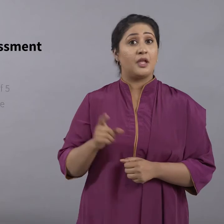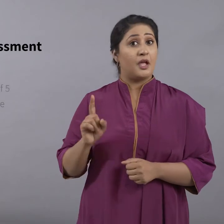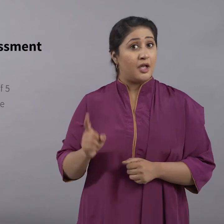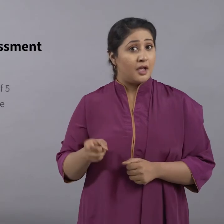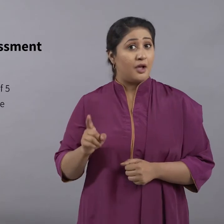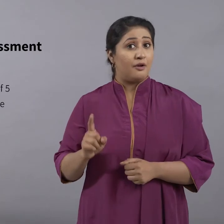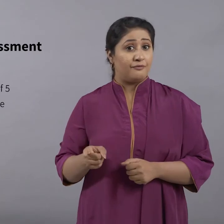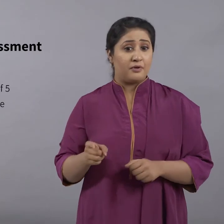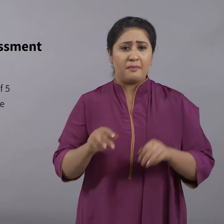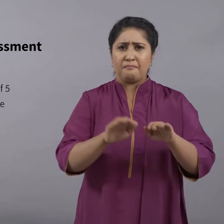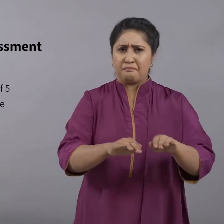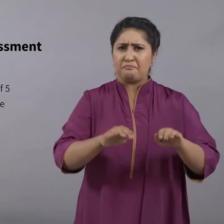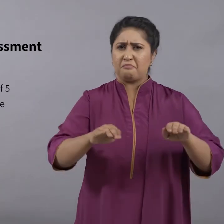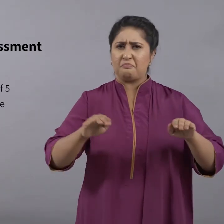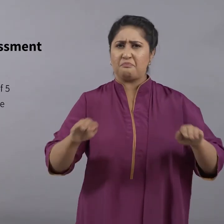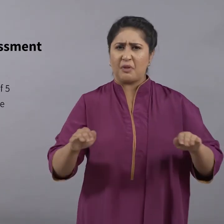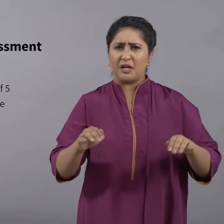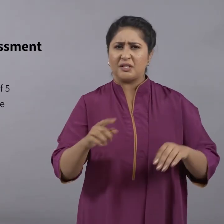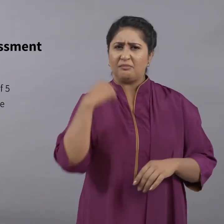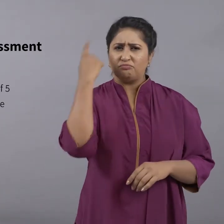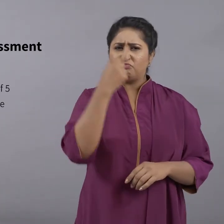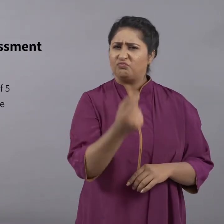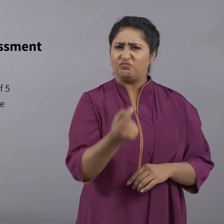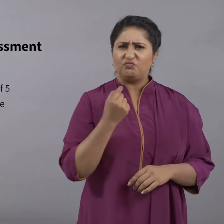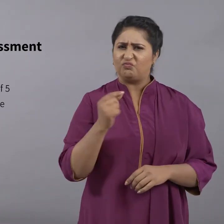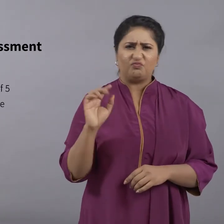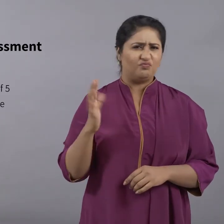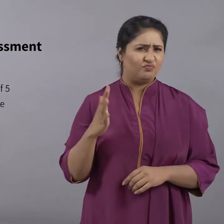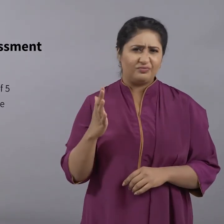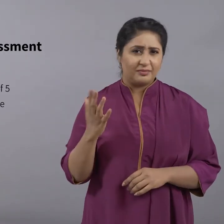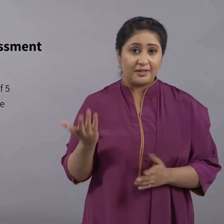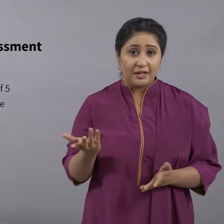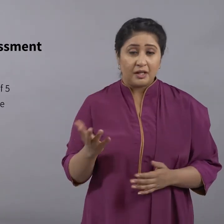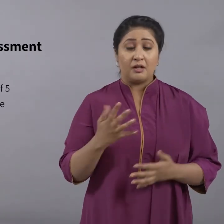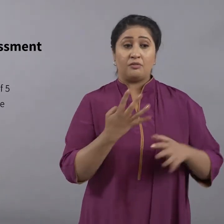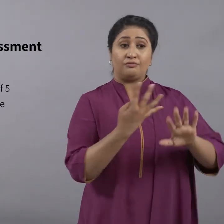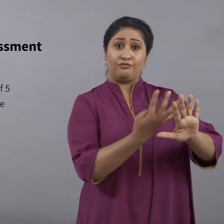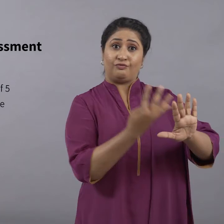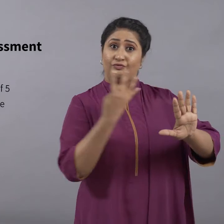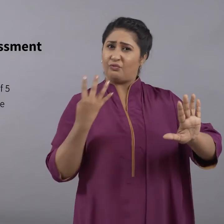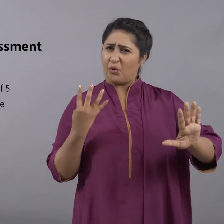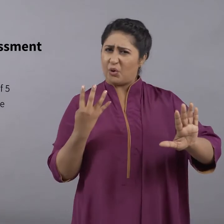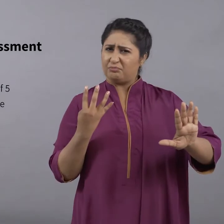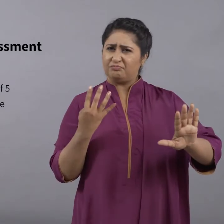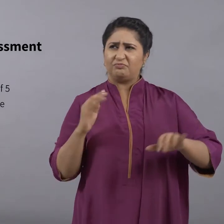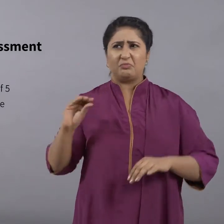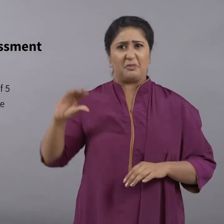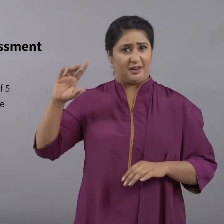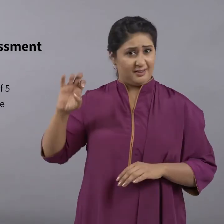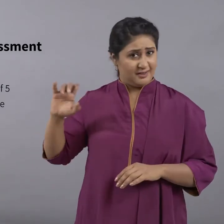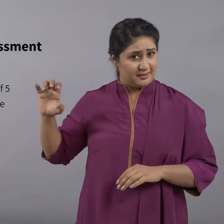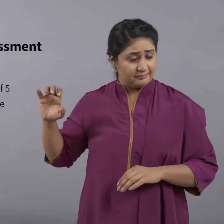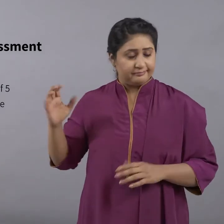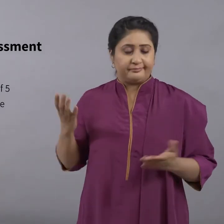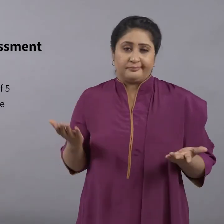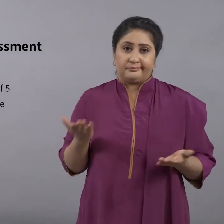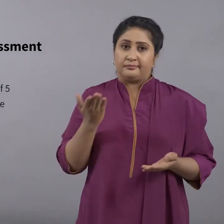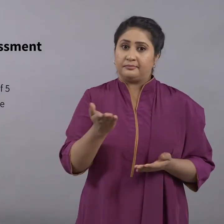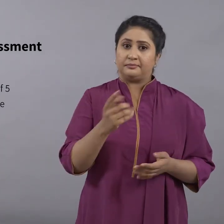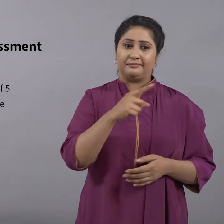If the student cannot recognize 4 out of 5 capital letters / alphabets, then mark the